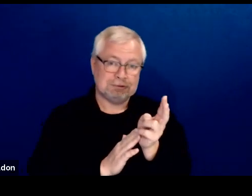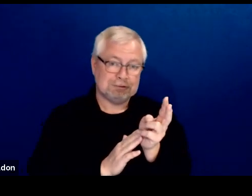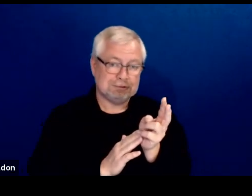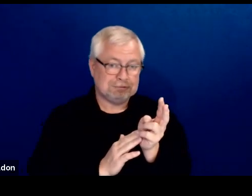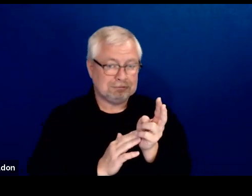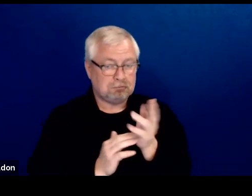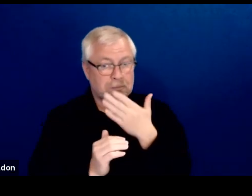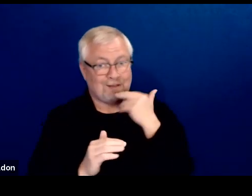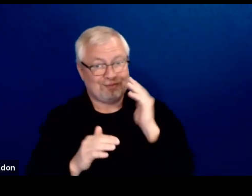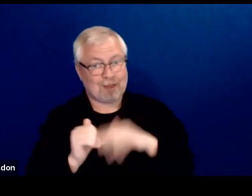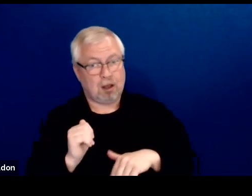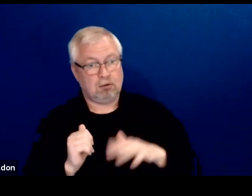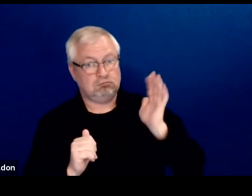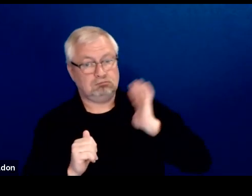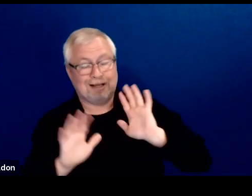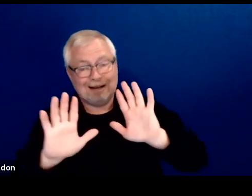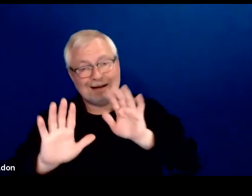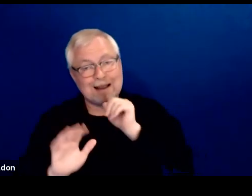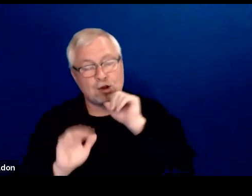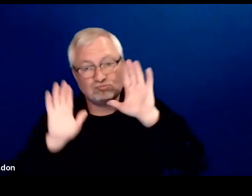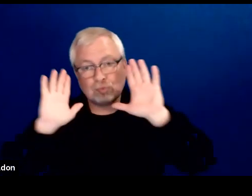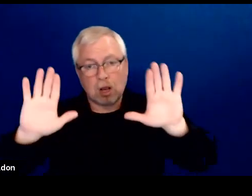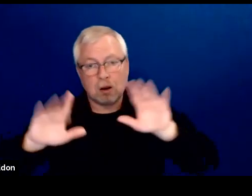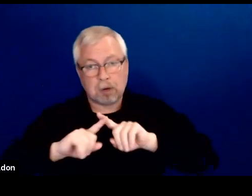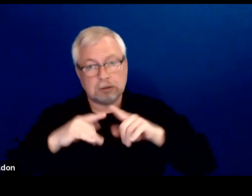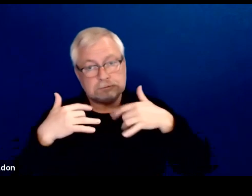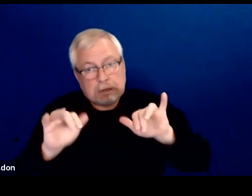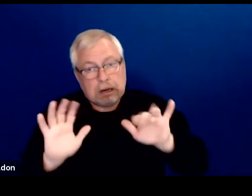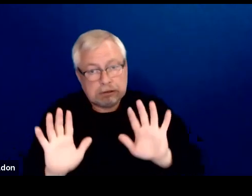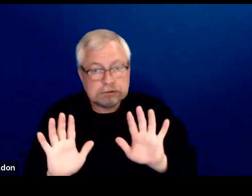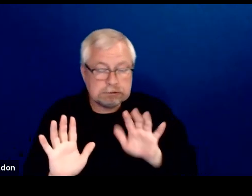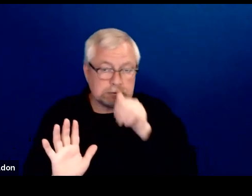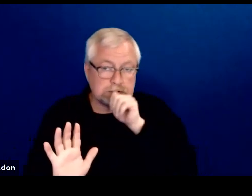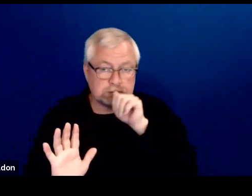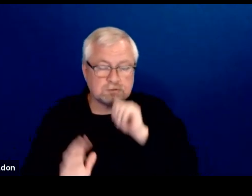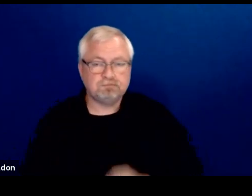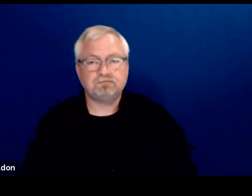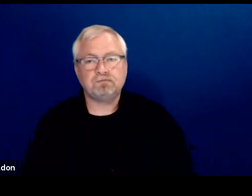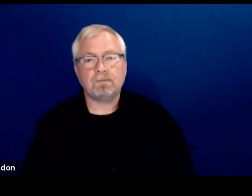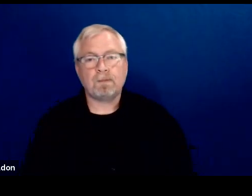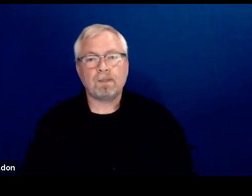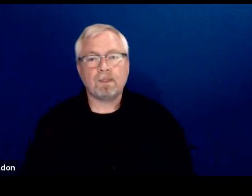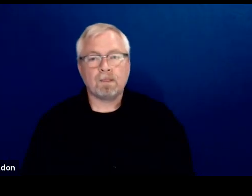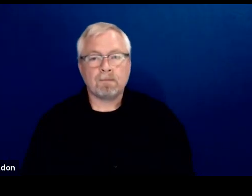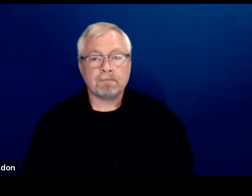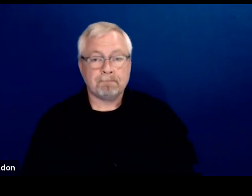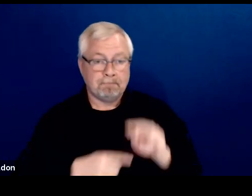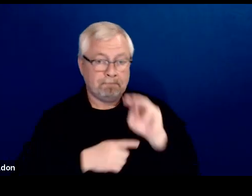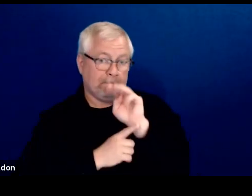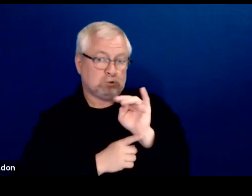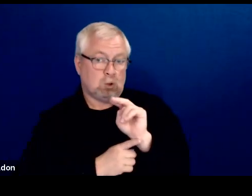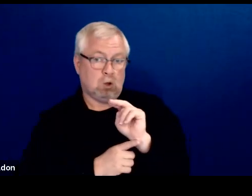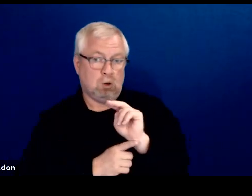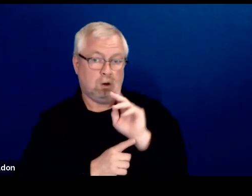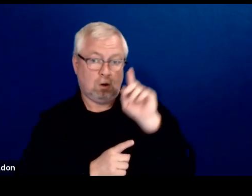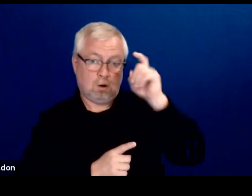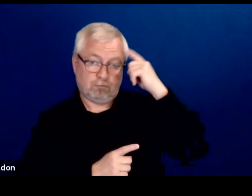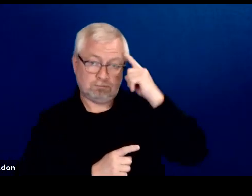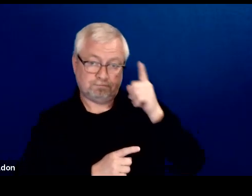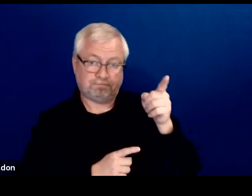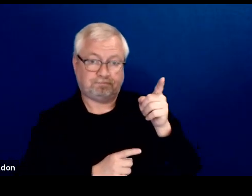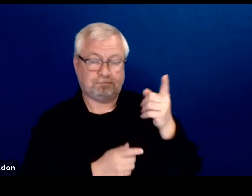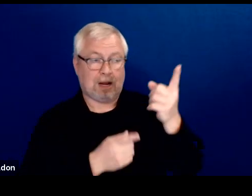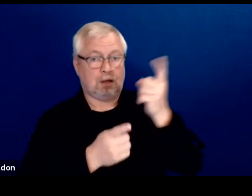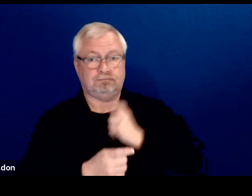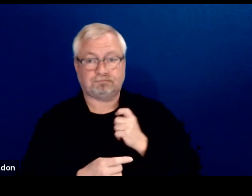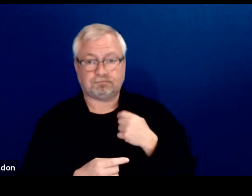we're working hard for Minnesotans. Governor mentioned business assistance. He's directed us to look at ways that we can begin to get non-critical sectors back to work when the